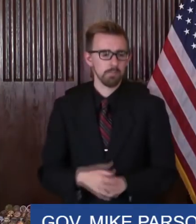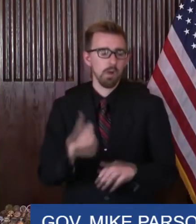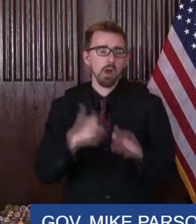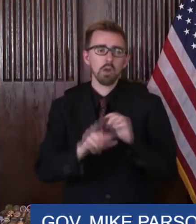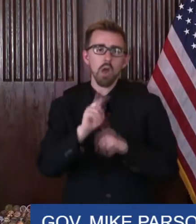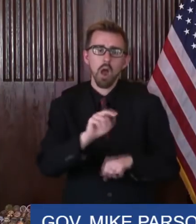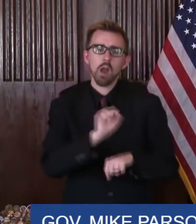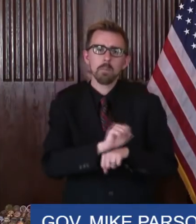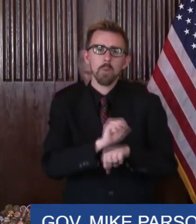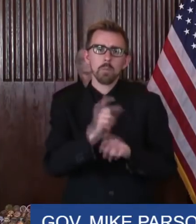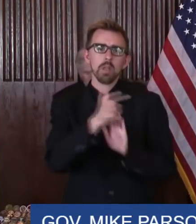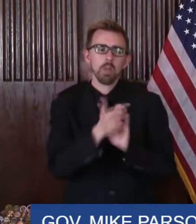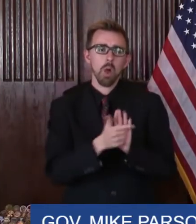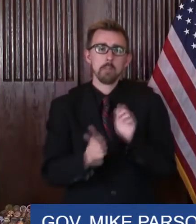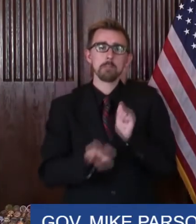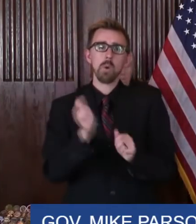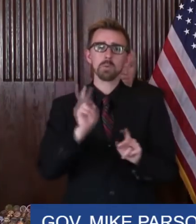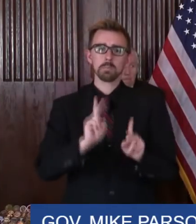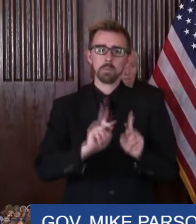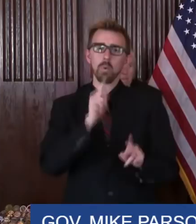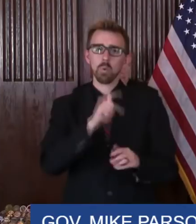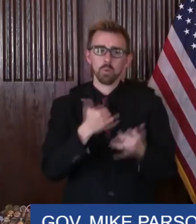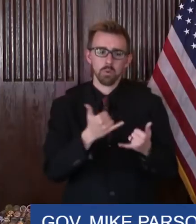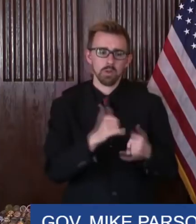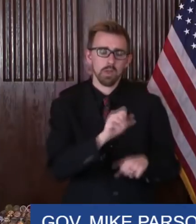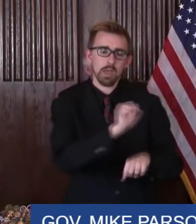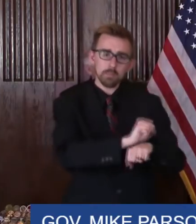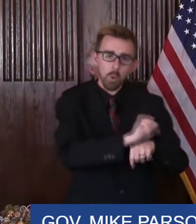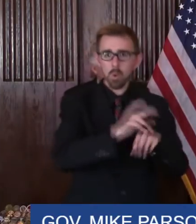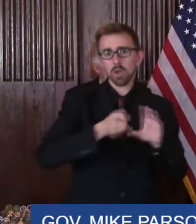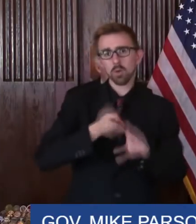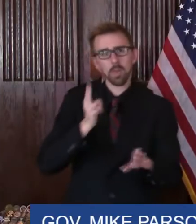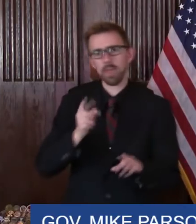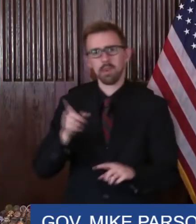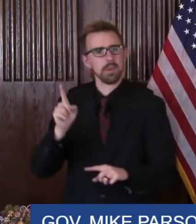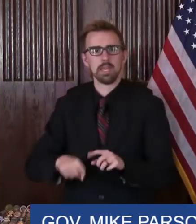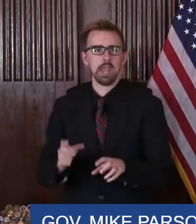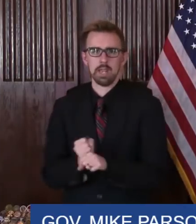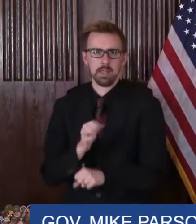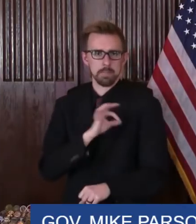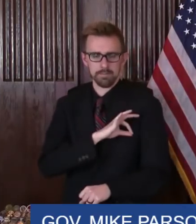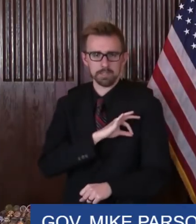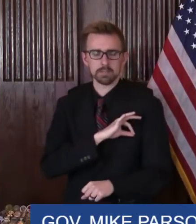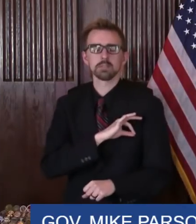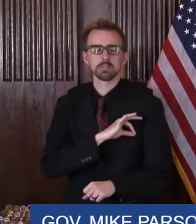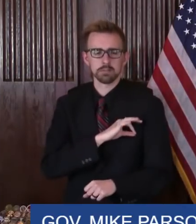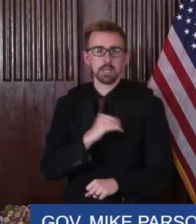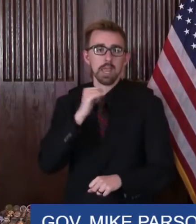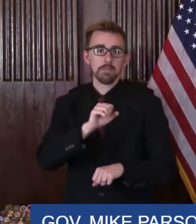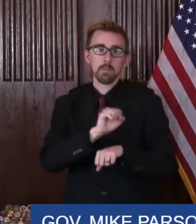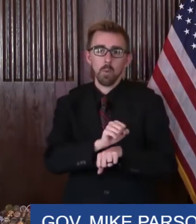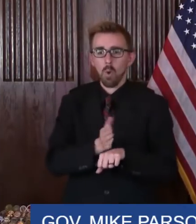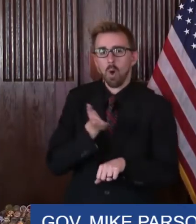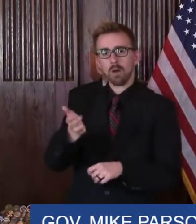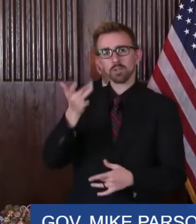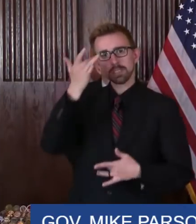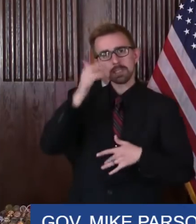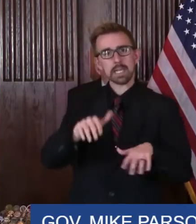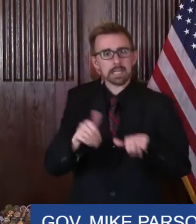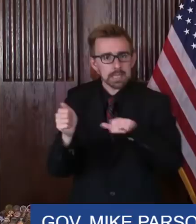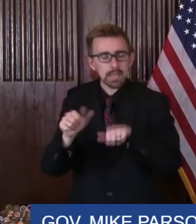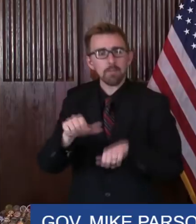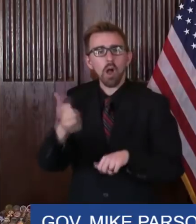law, most people who are currently employed and quit are not eligible for unemployment benefits. If an employer offers sick leave and or other